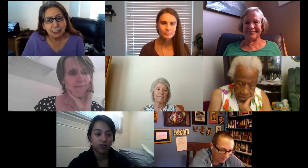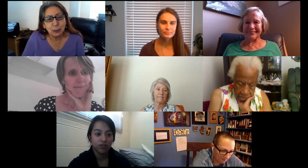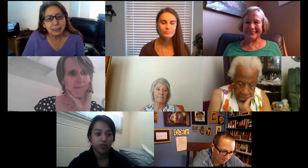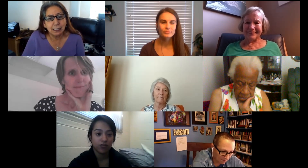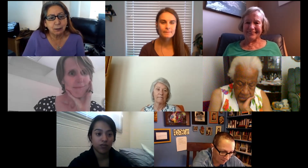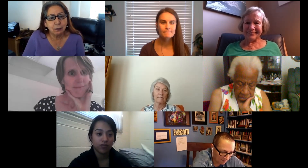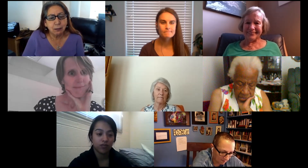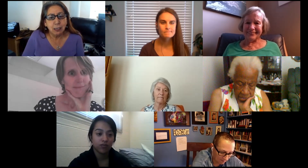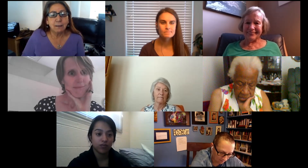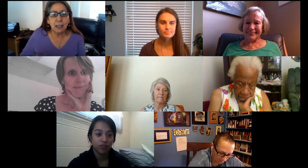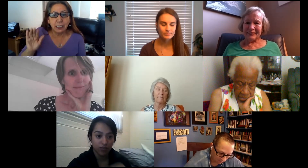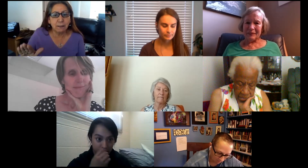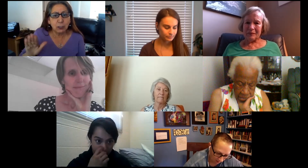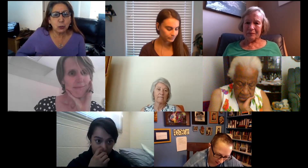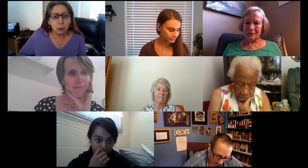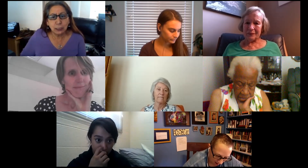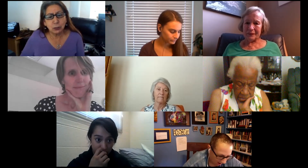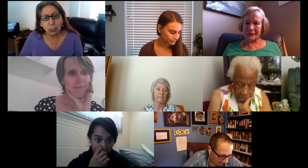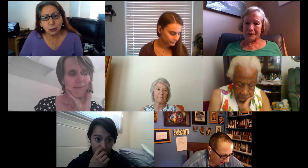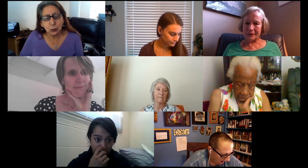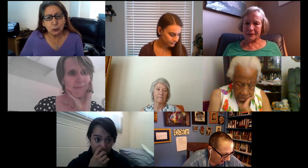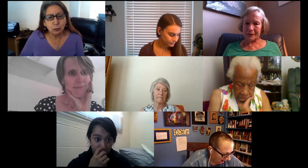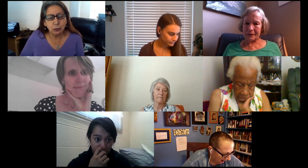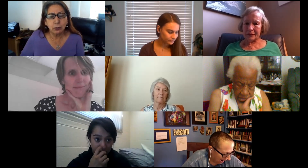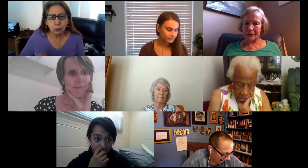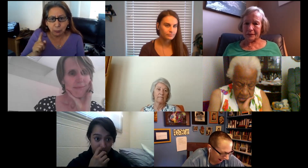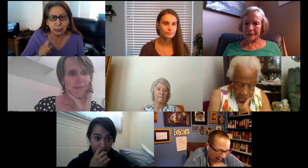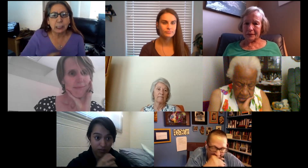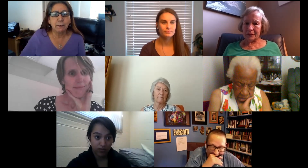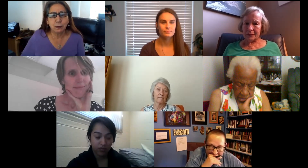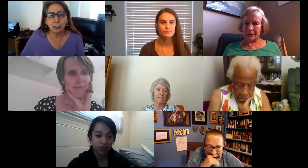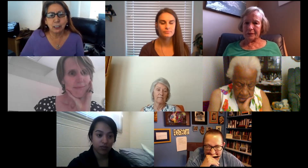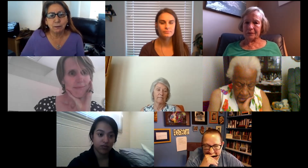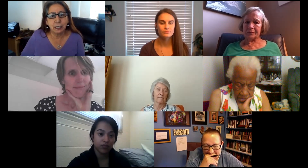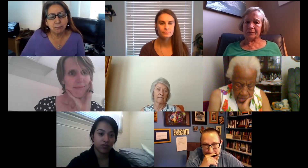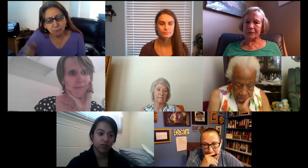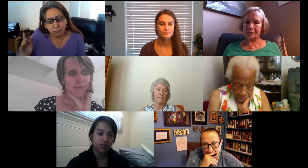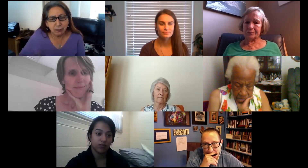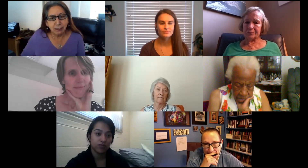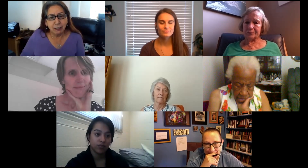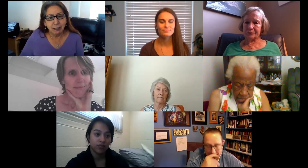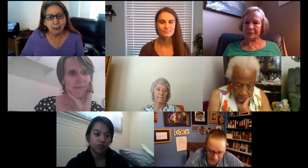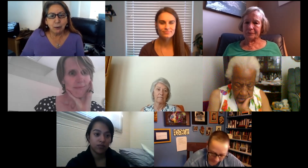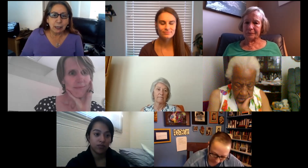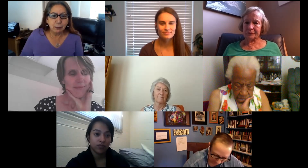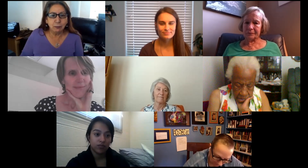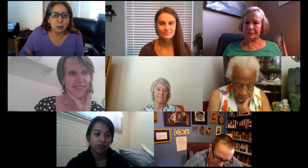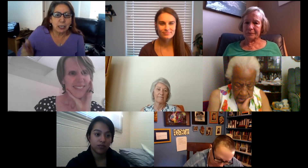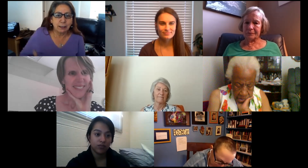always say, if that individual wants to talk to you, don't make the effort. If not, oh, well, we tried.